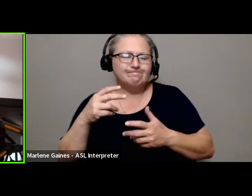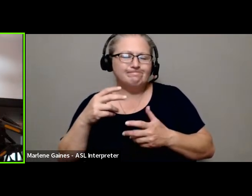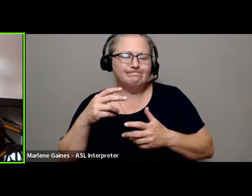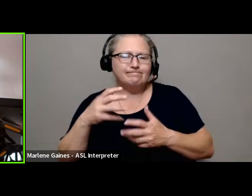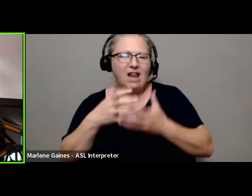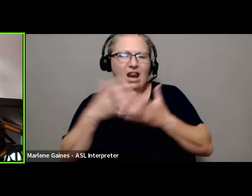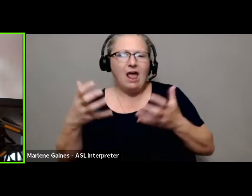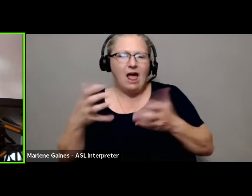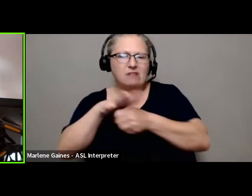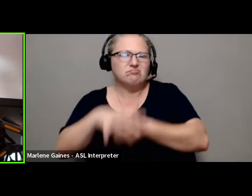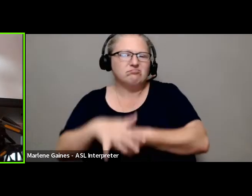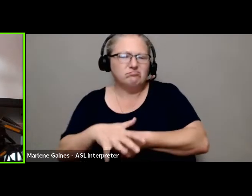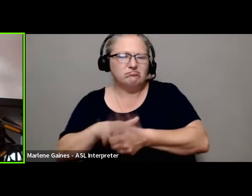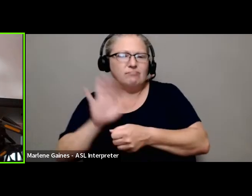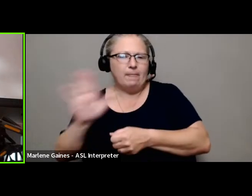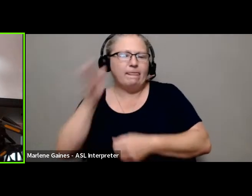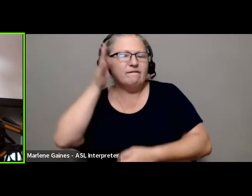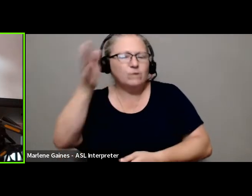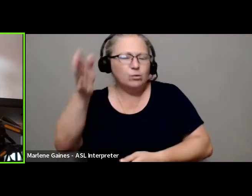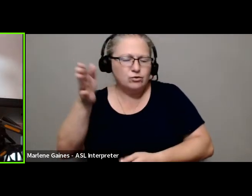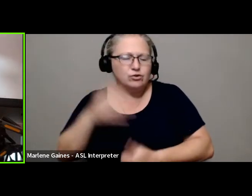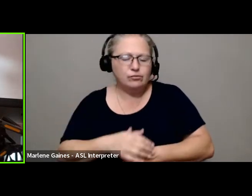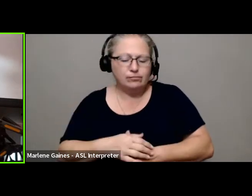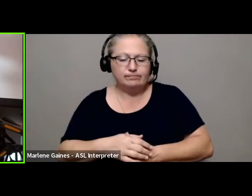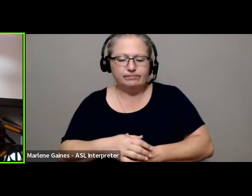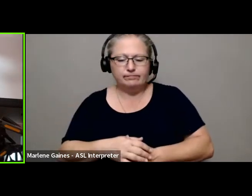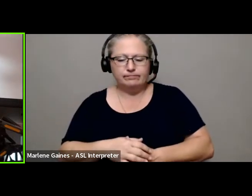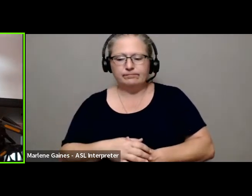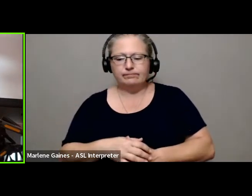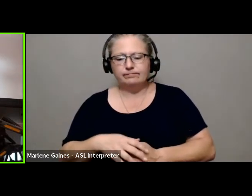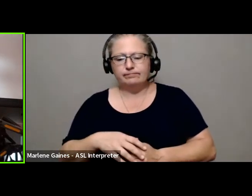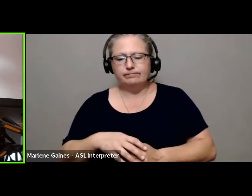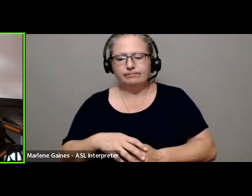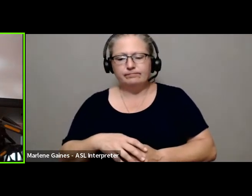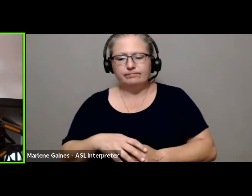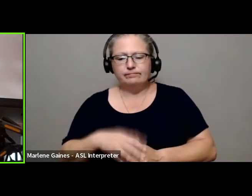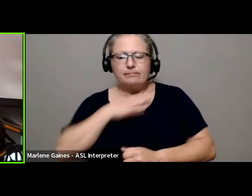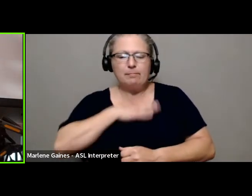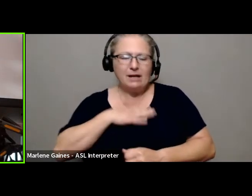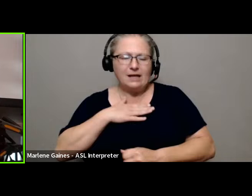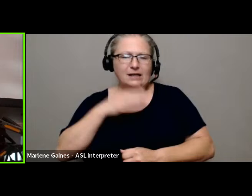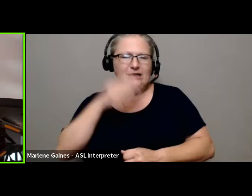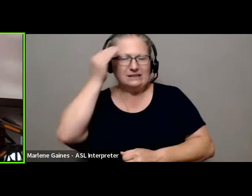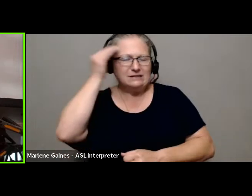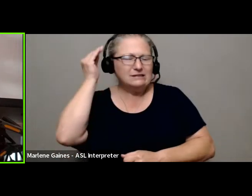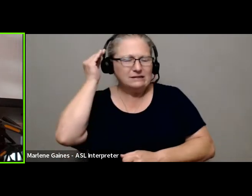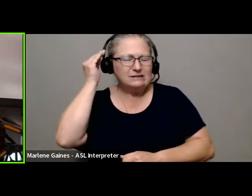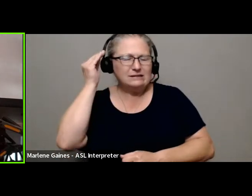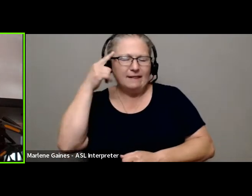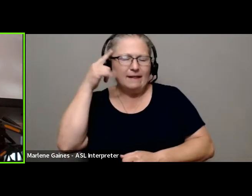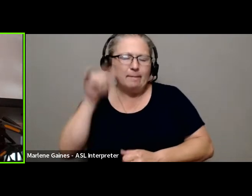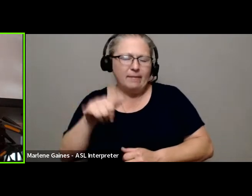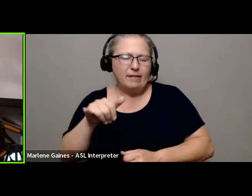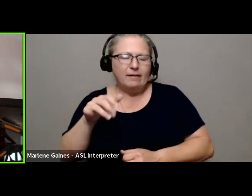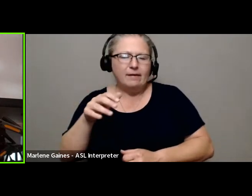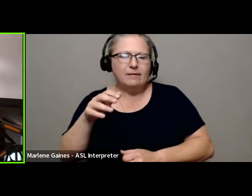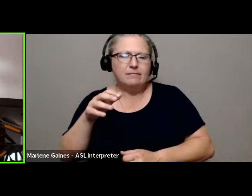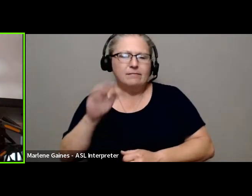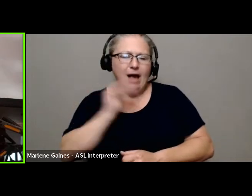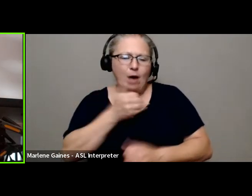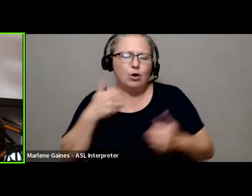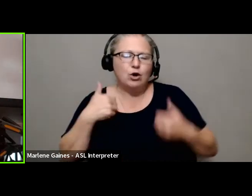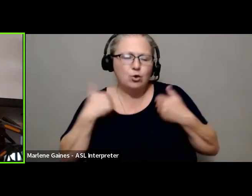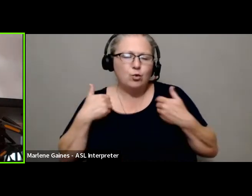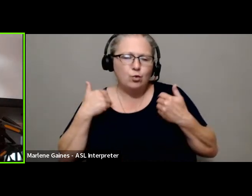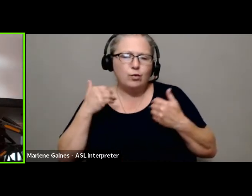suppression of their futures. So please just be mindful of our